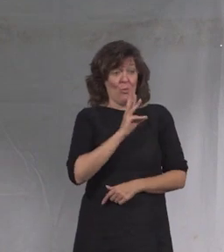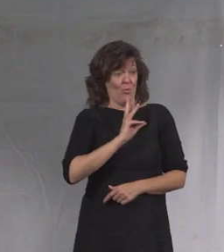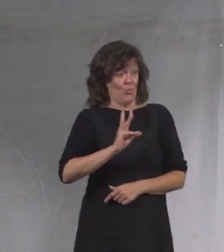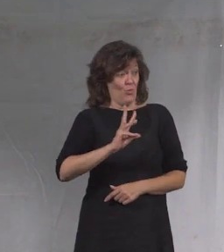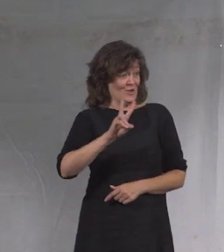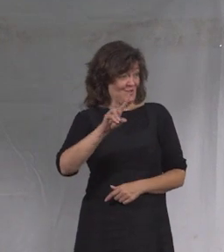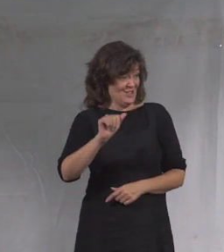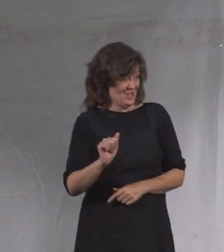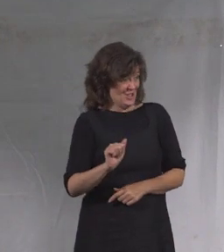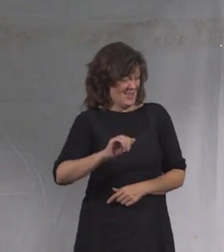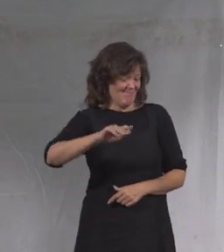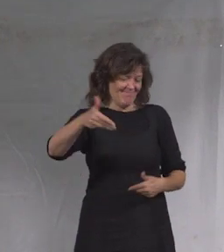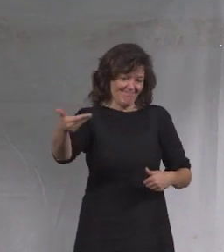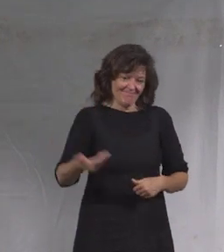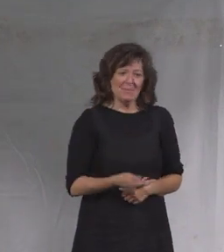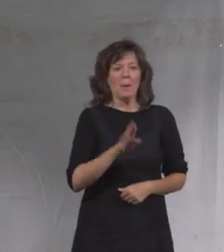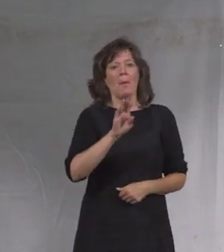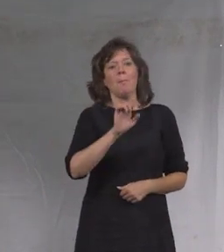Bil Lepp.